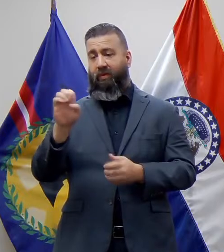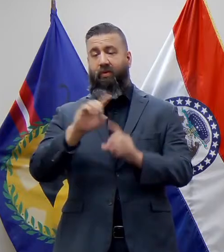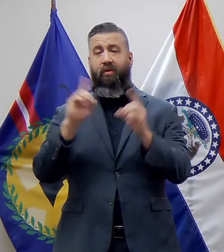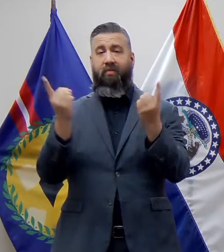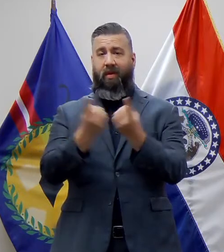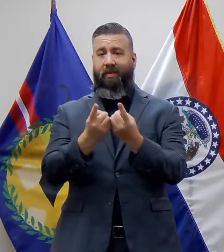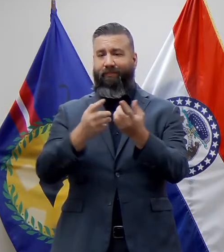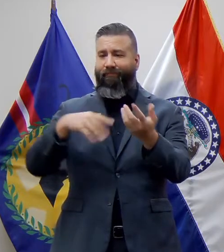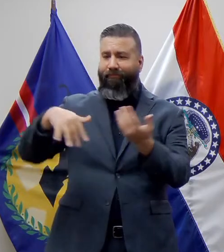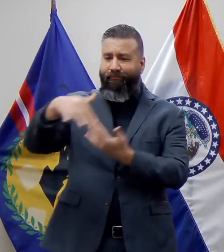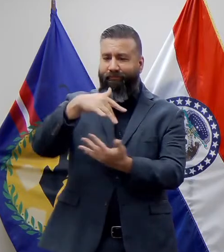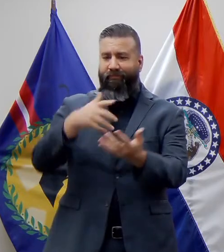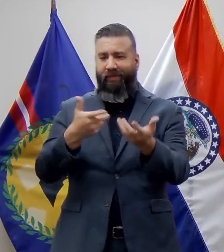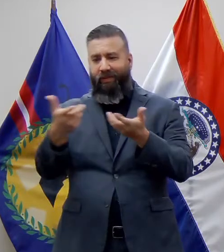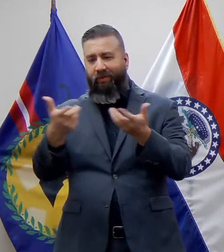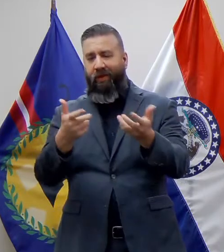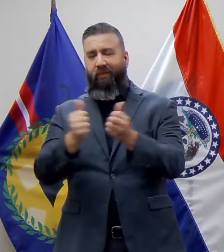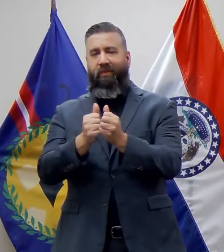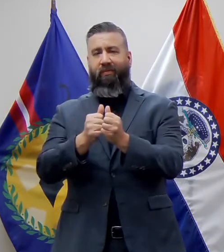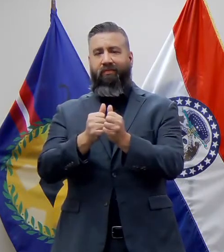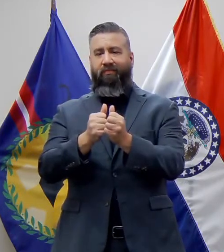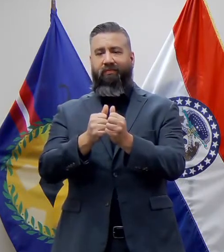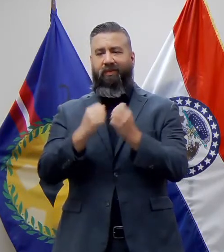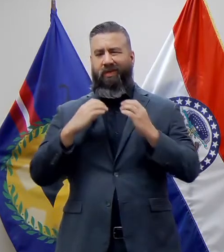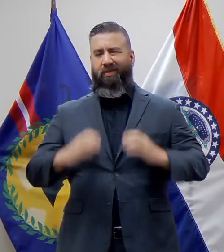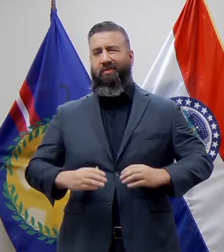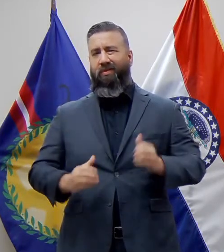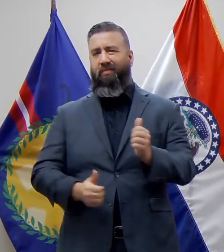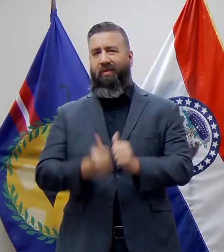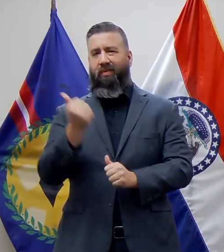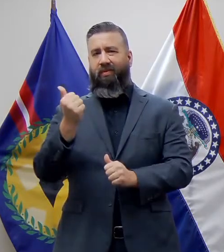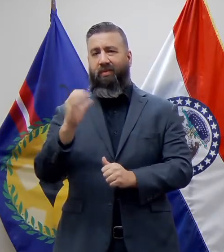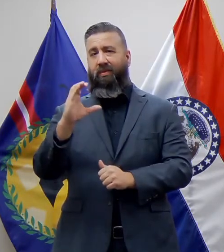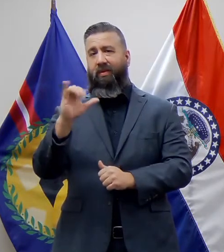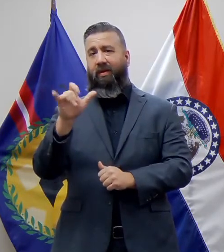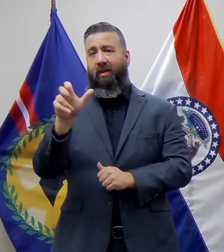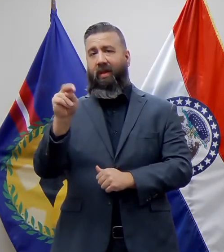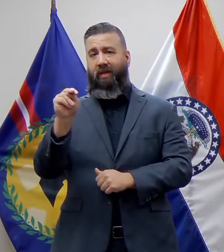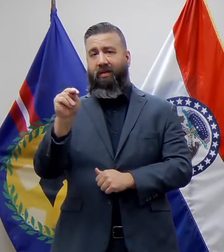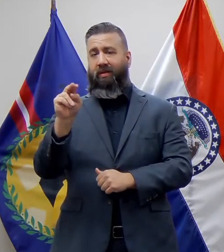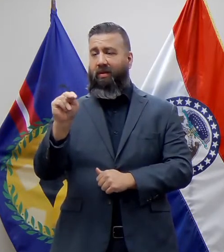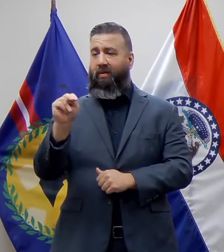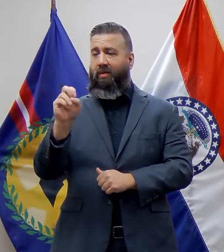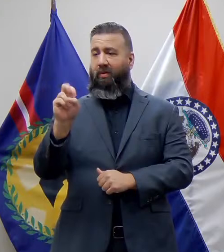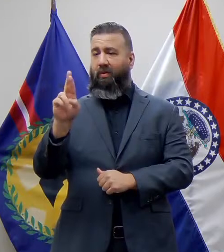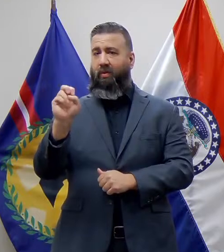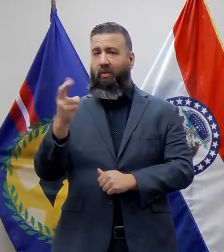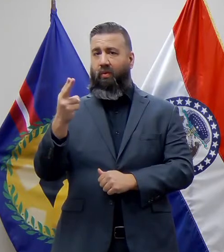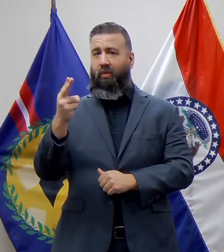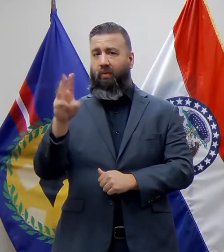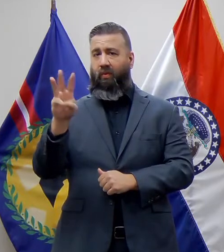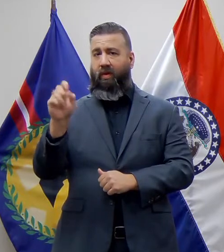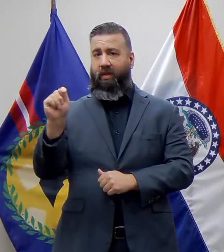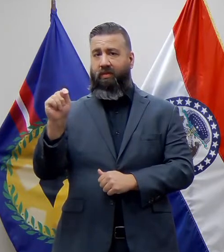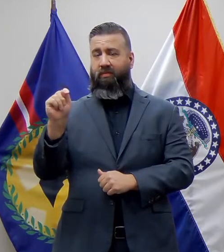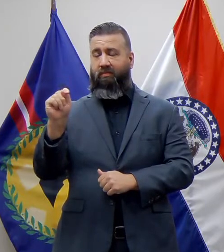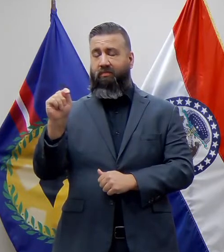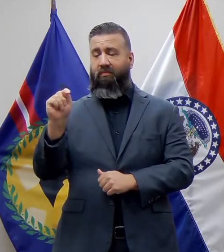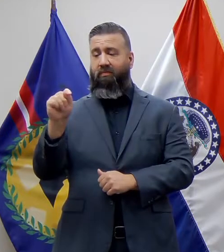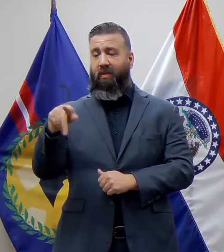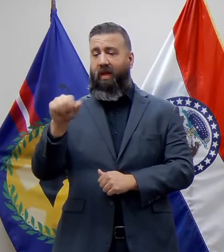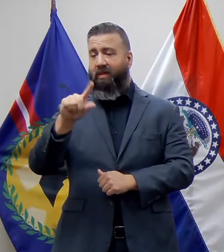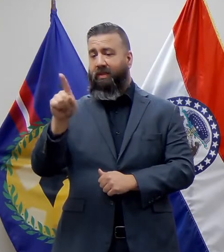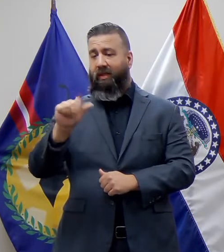3 county buildings: Clayton, Northwest Plaza, and Keller Plaza in South County. Here in Clayton, residents